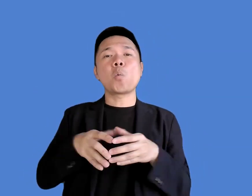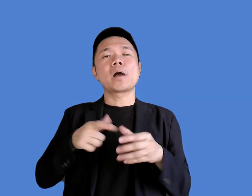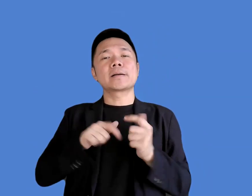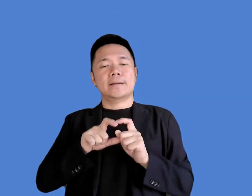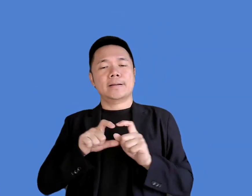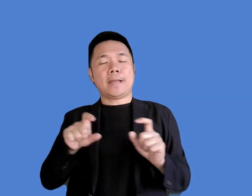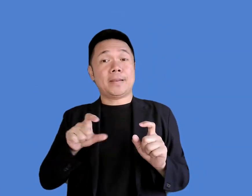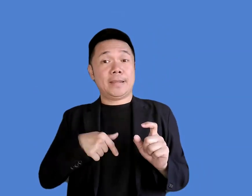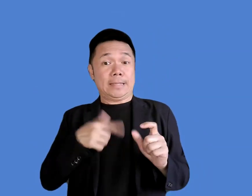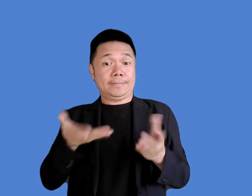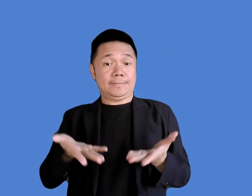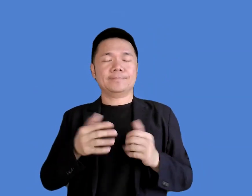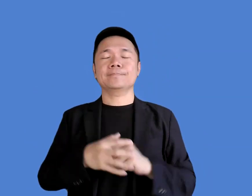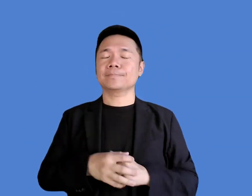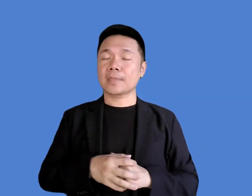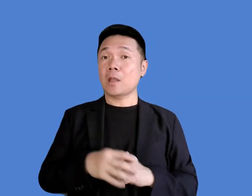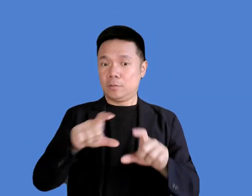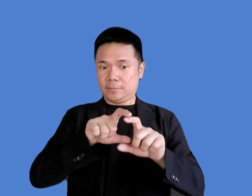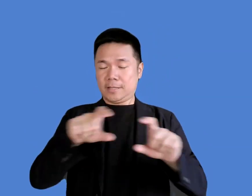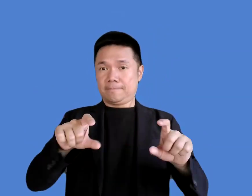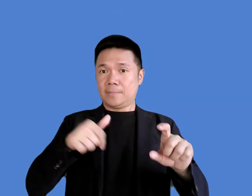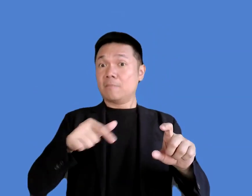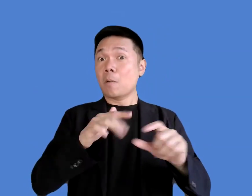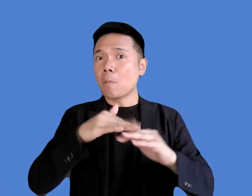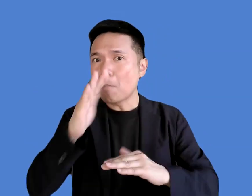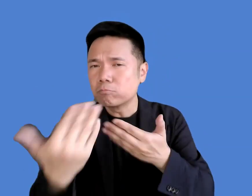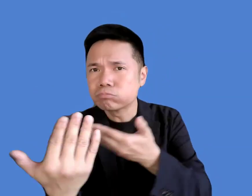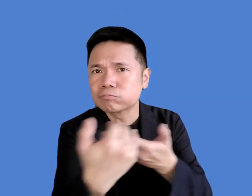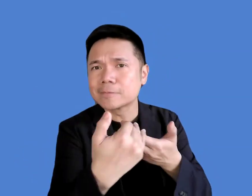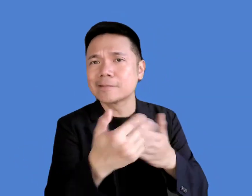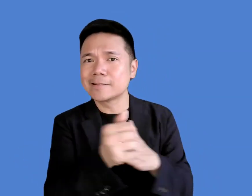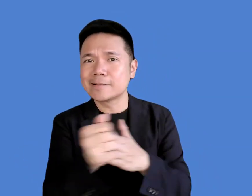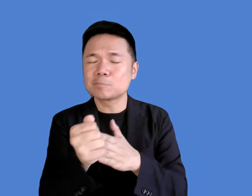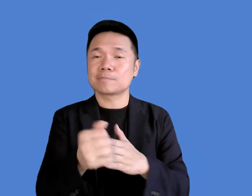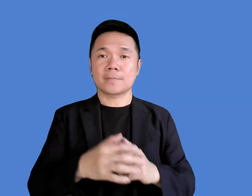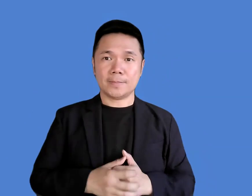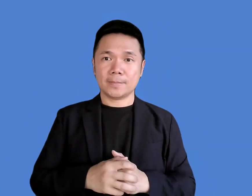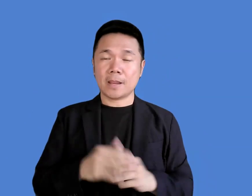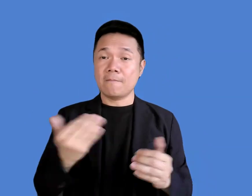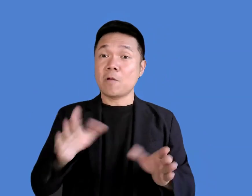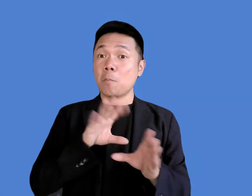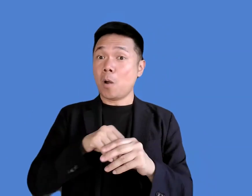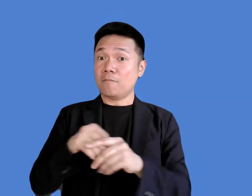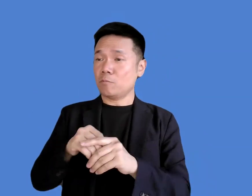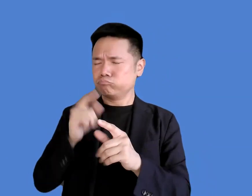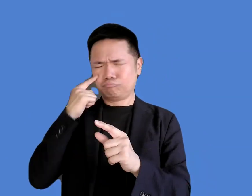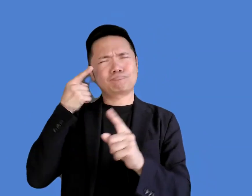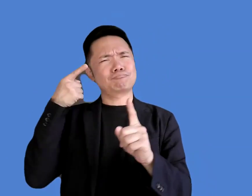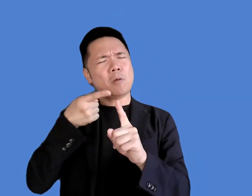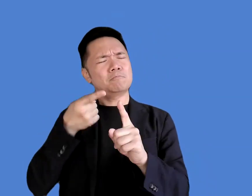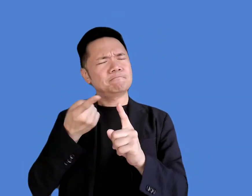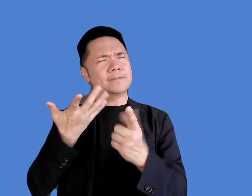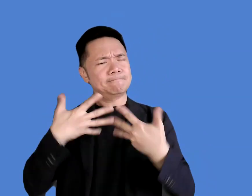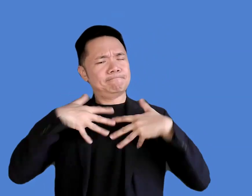help integrate that inclusive leadership into our core values